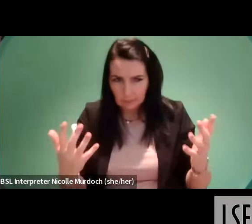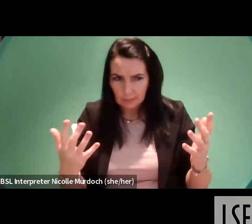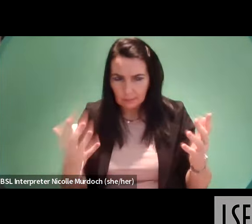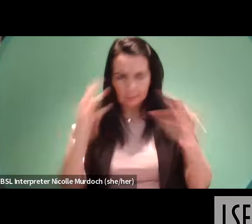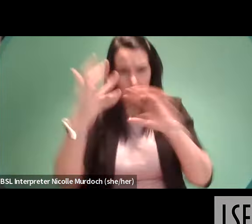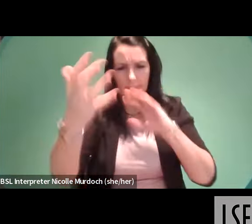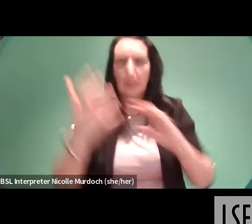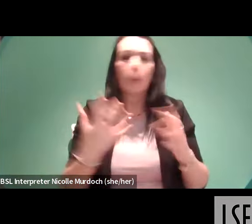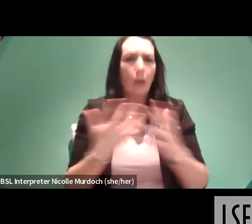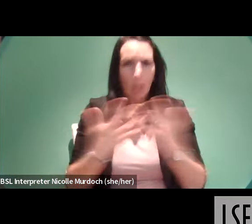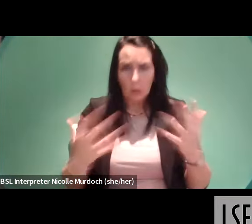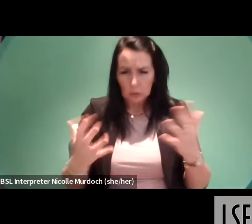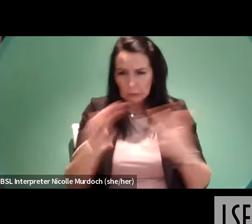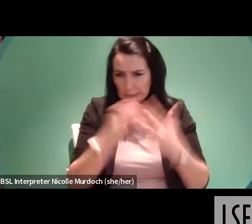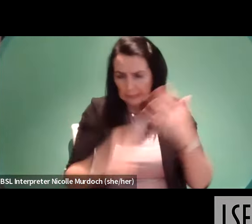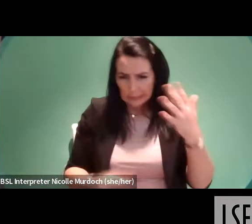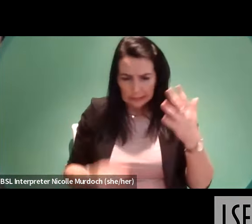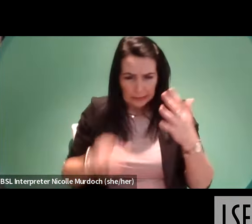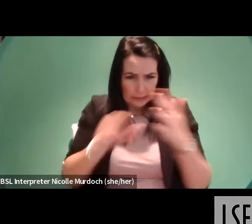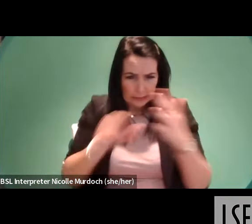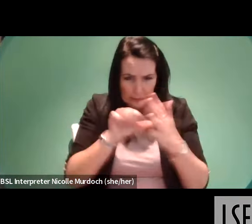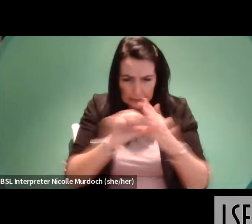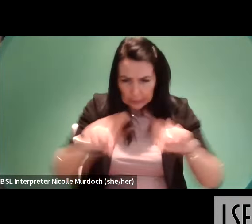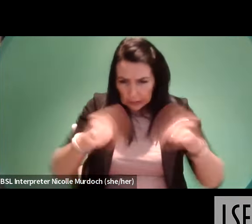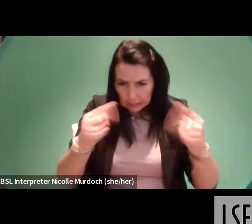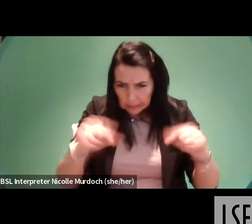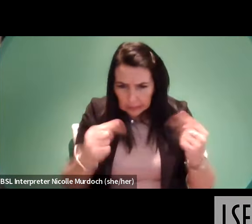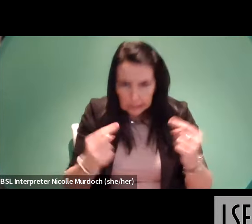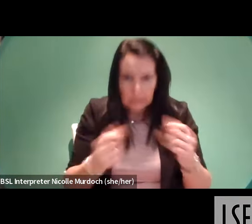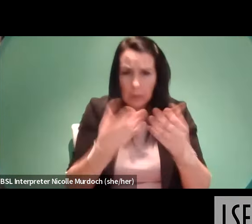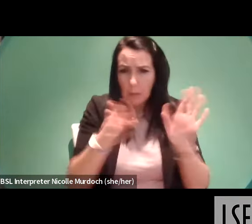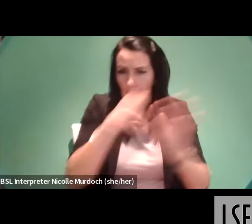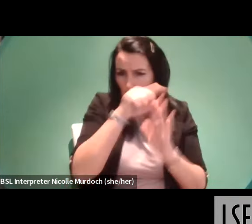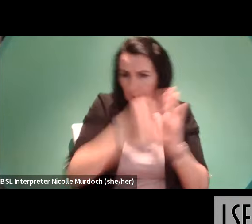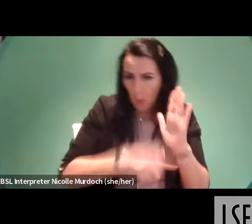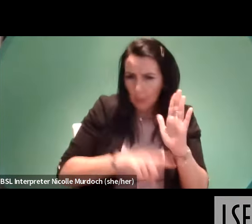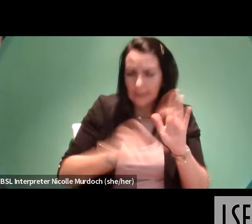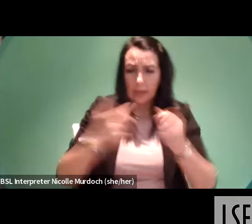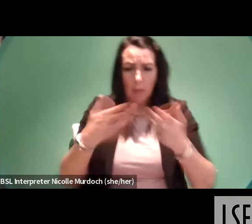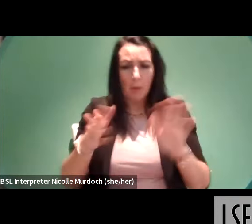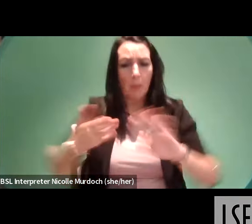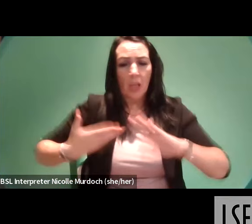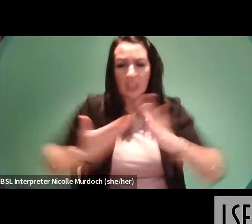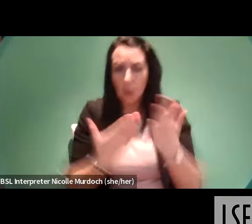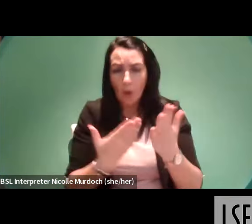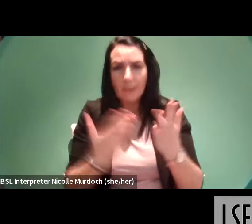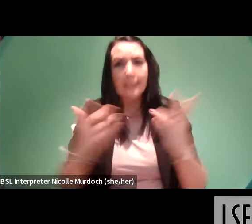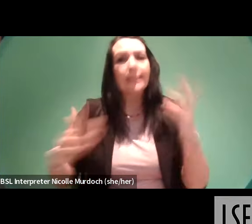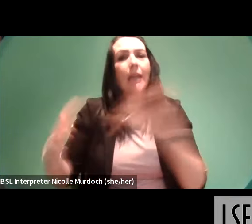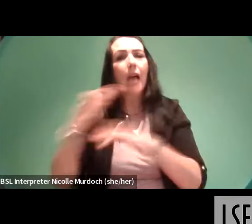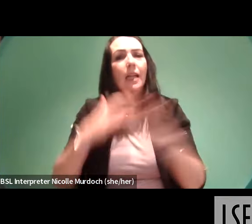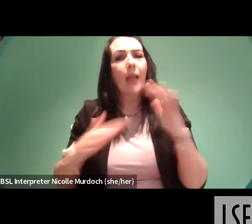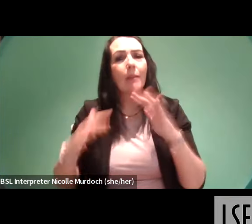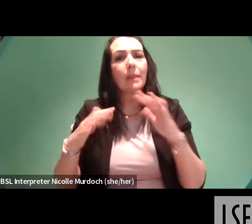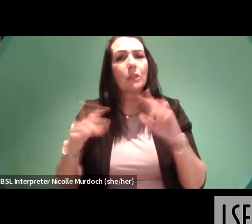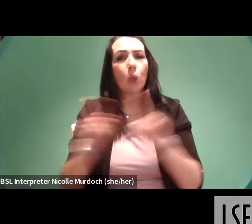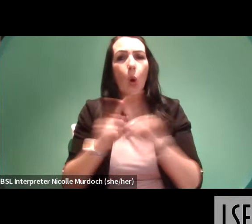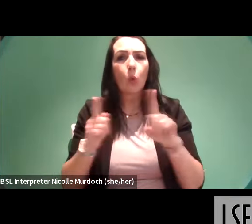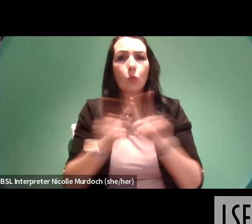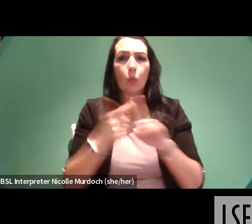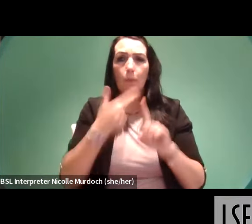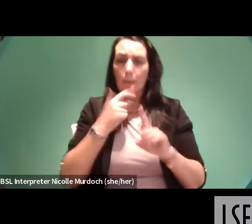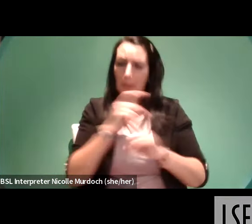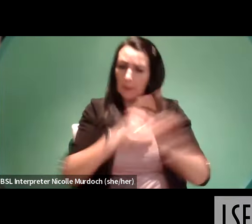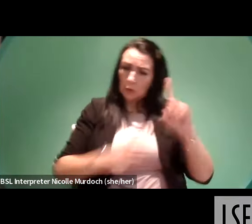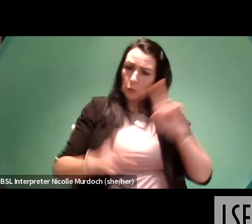big constraints and major challenges for public policy, for public services, for the climate, and for the way people live in their neighbourhoods, and the